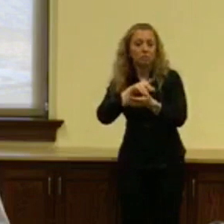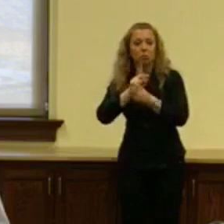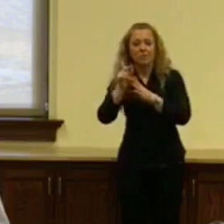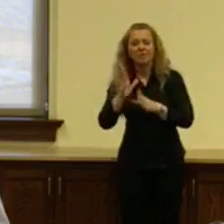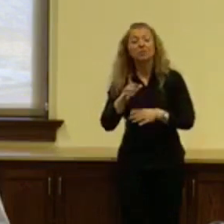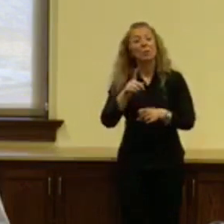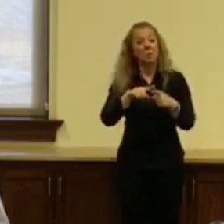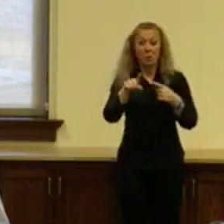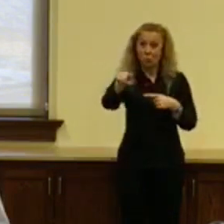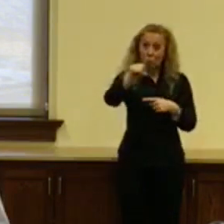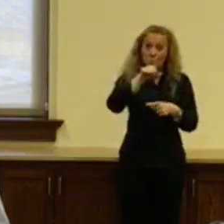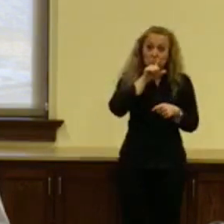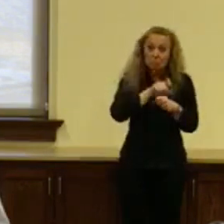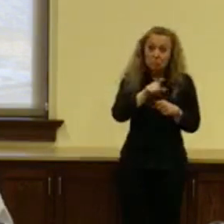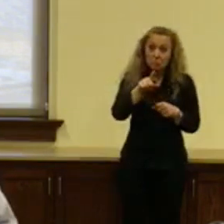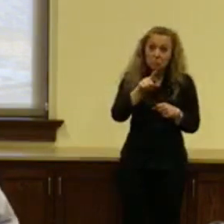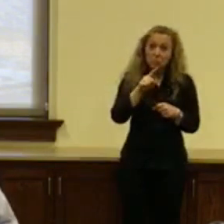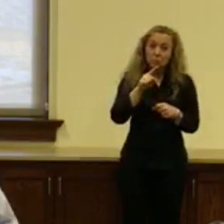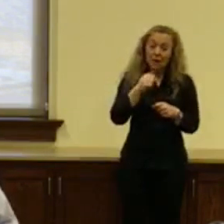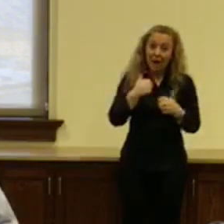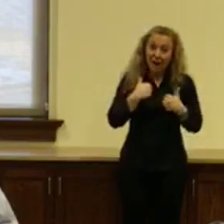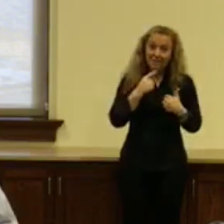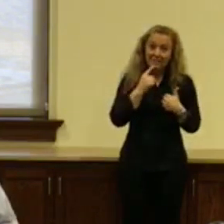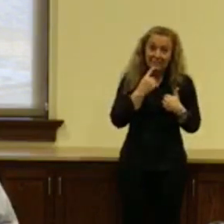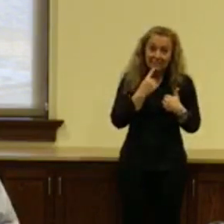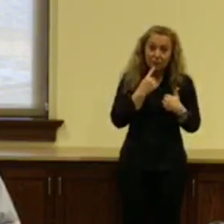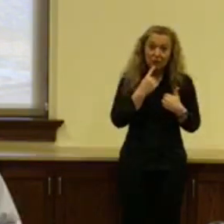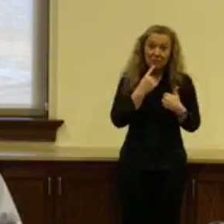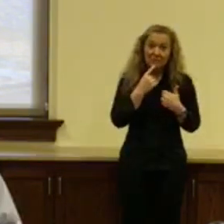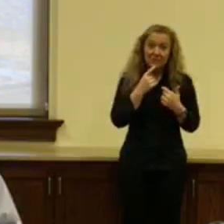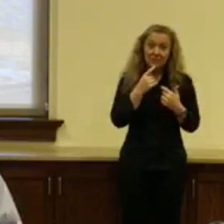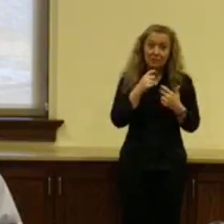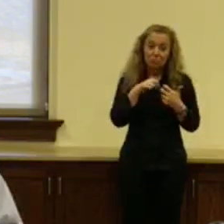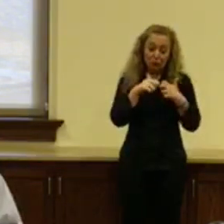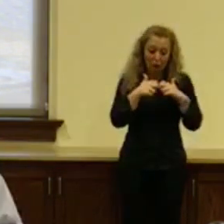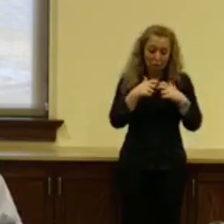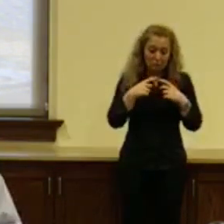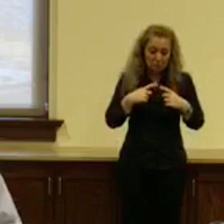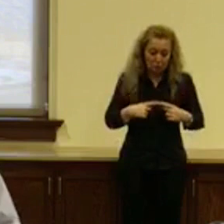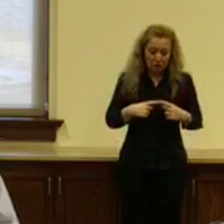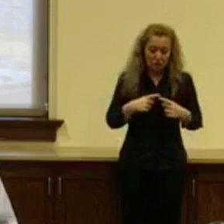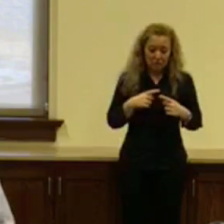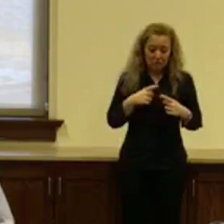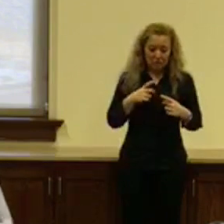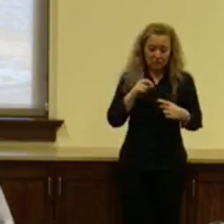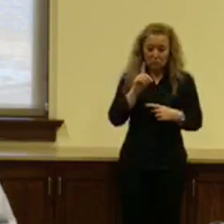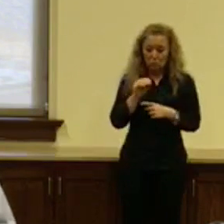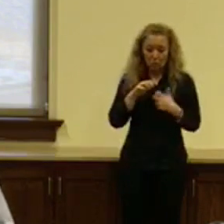suffering with more significant mood disorders and during these times, please reach out.